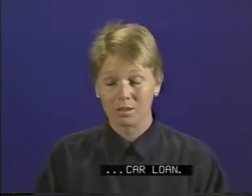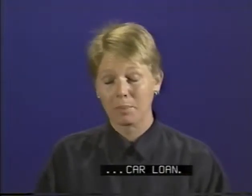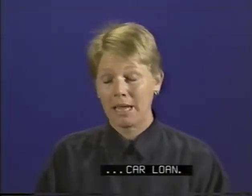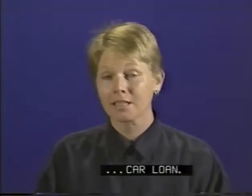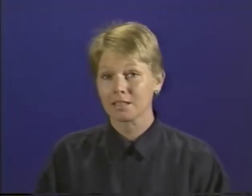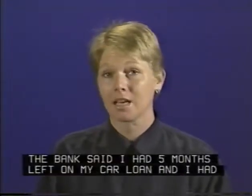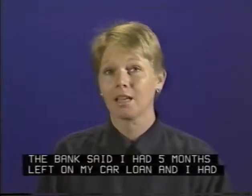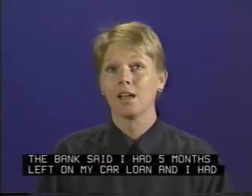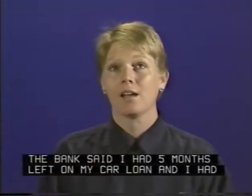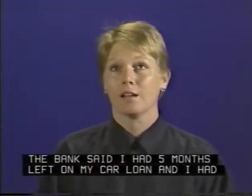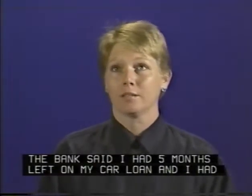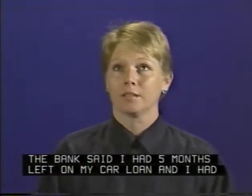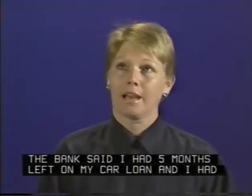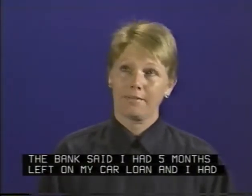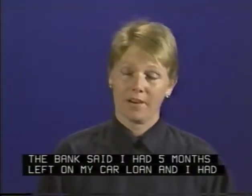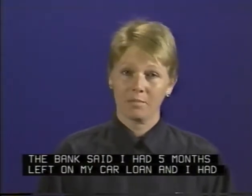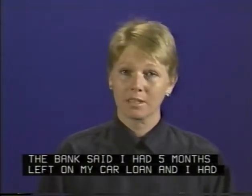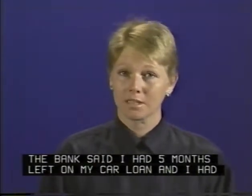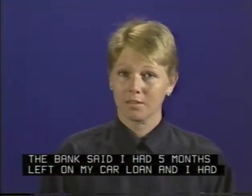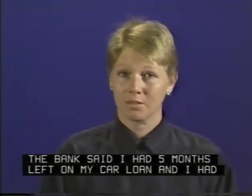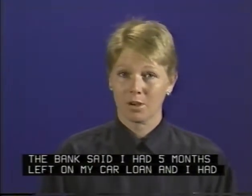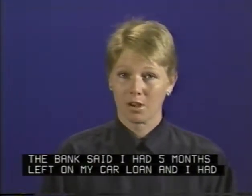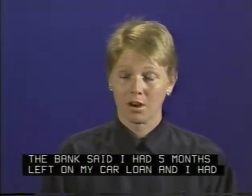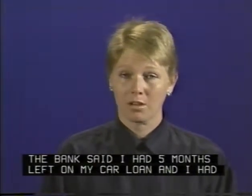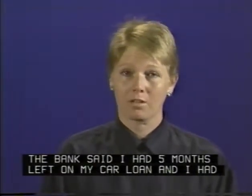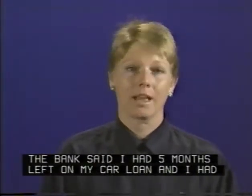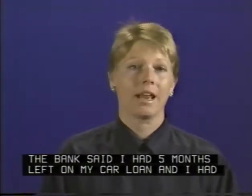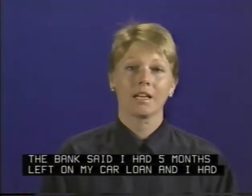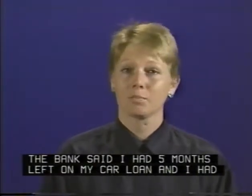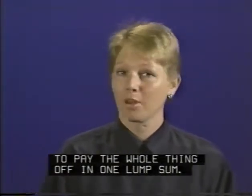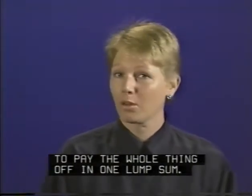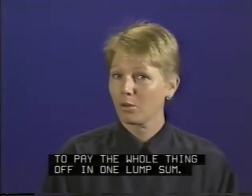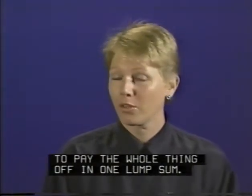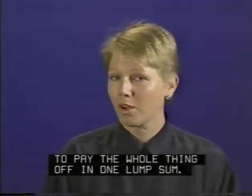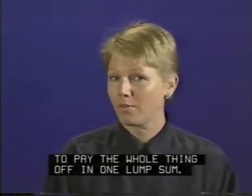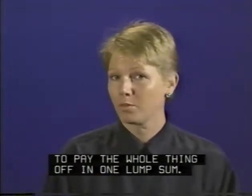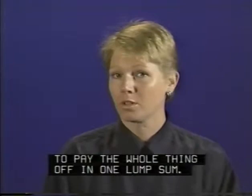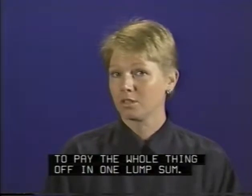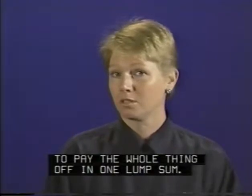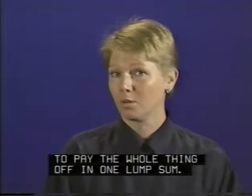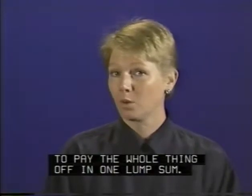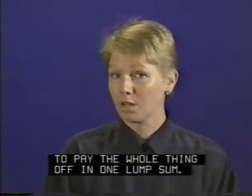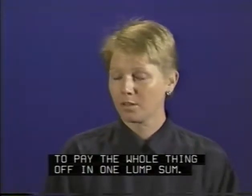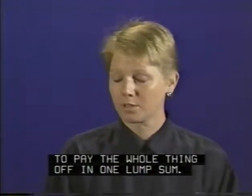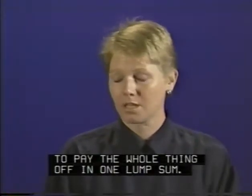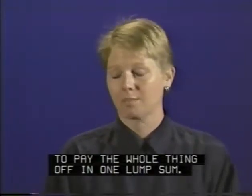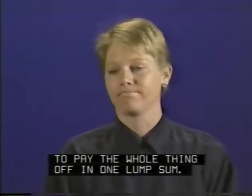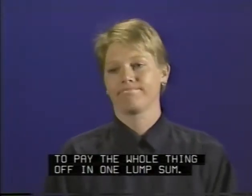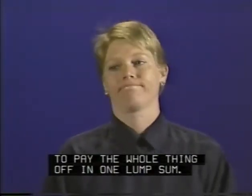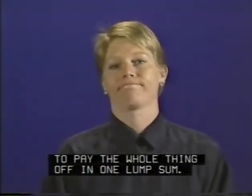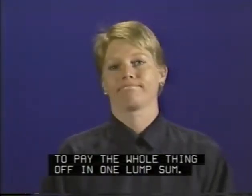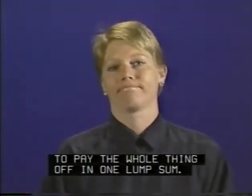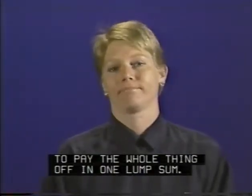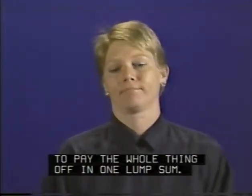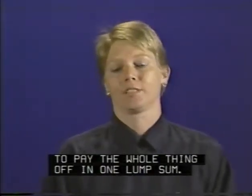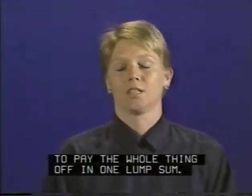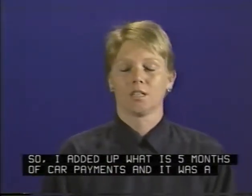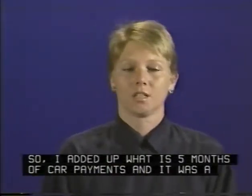The bank said I had 5 months left on my car loan, and I had to pay the whole thing off in one lump sum.